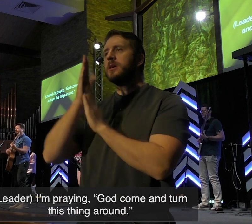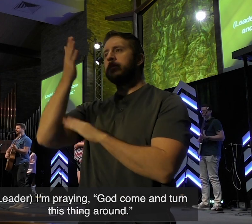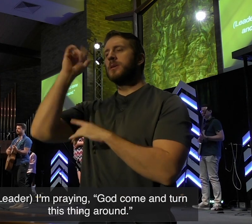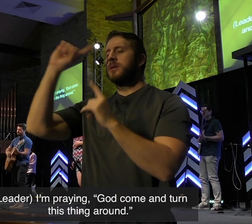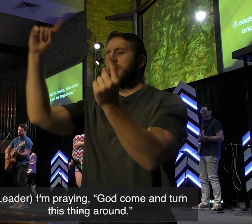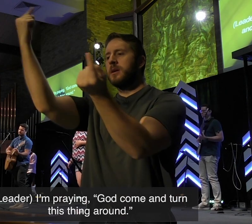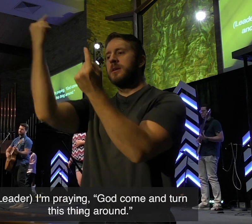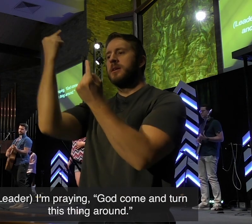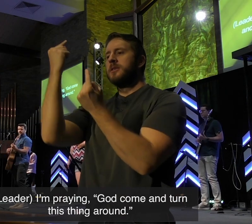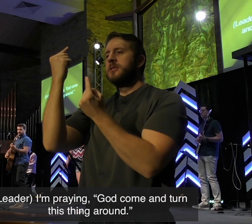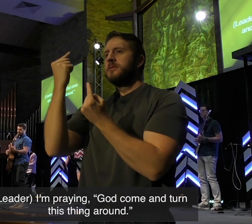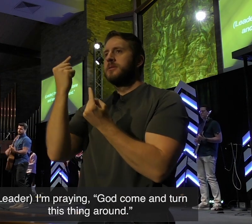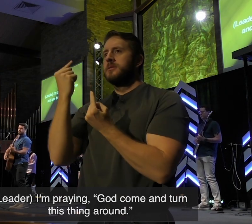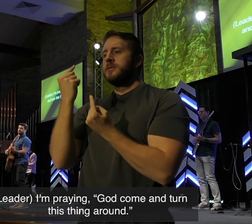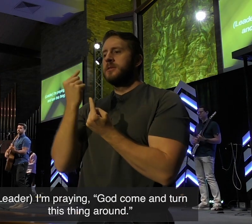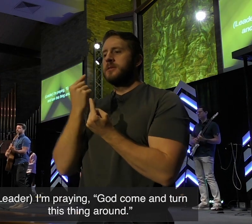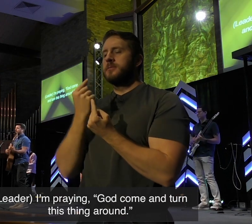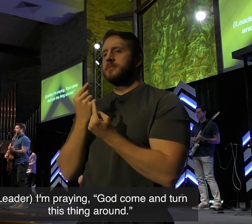come